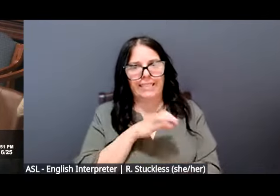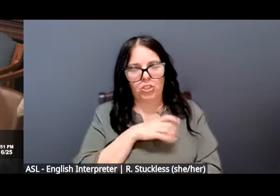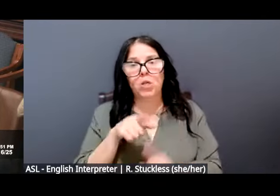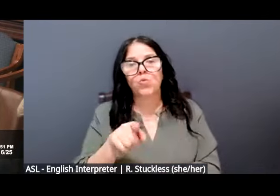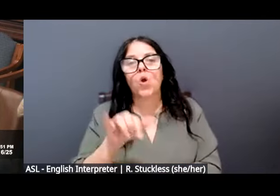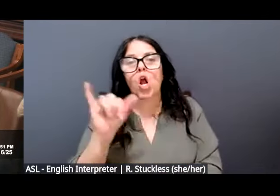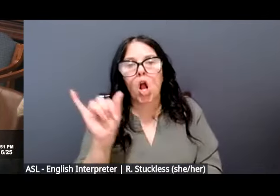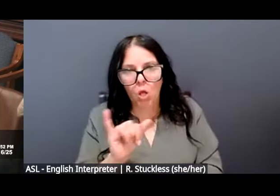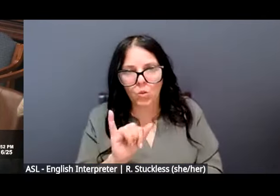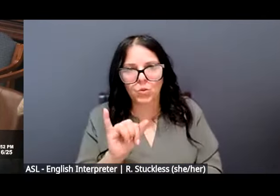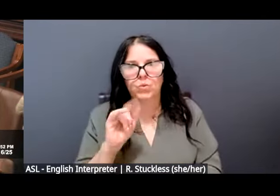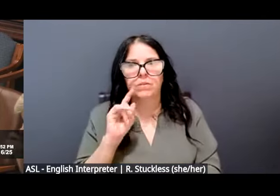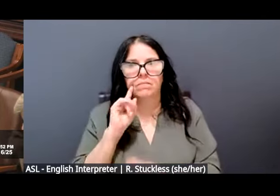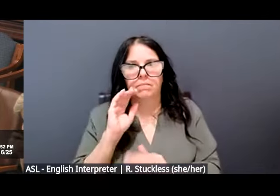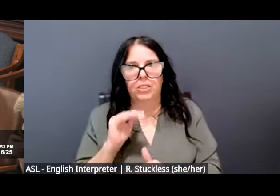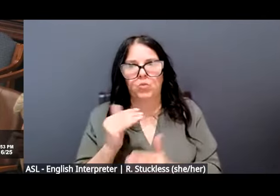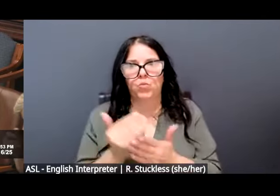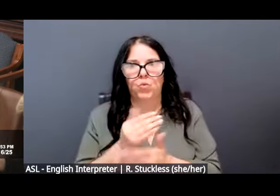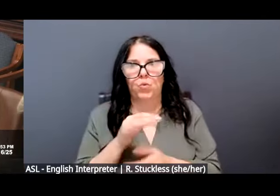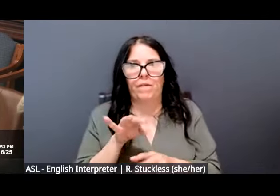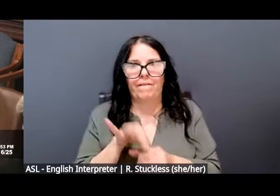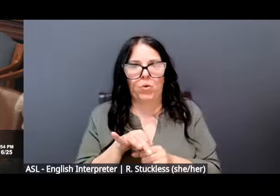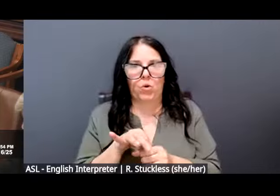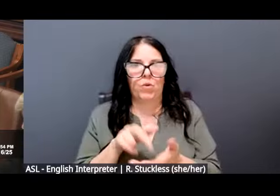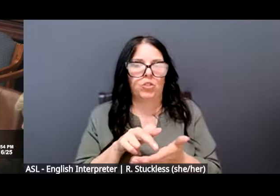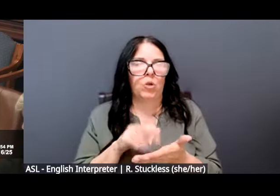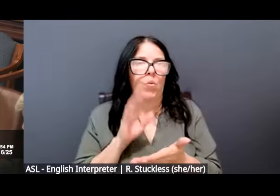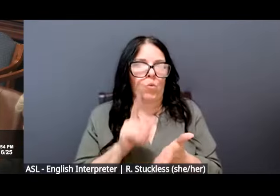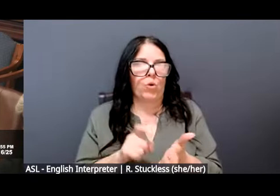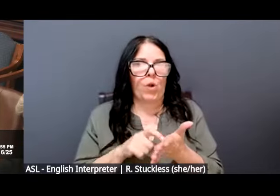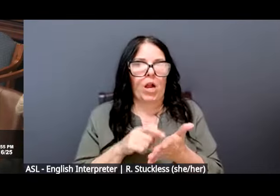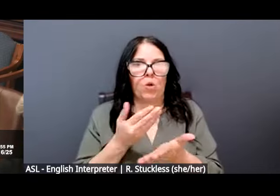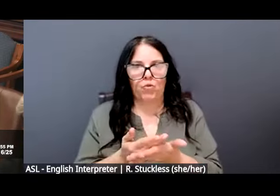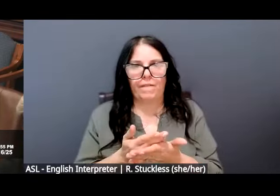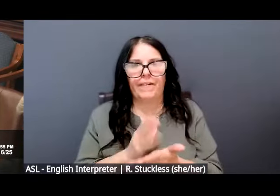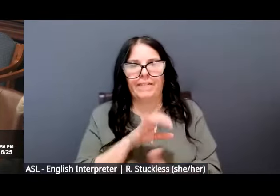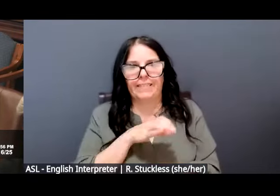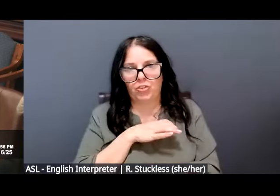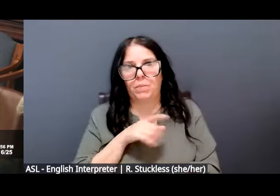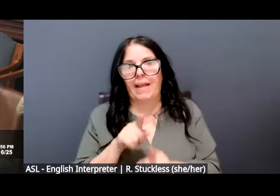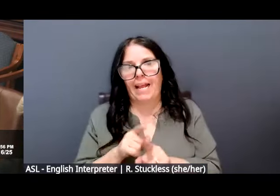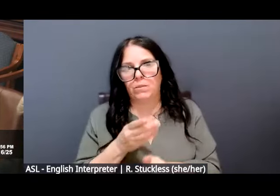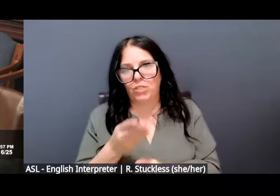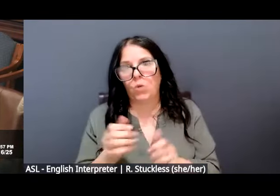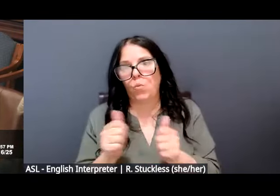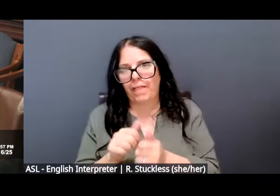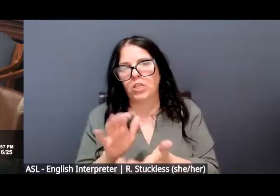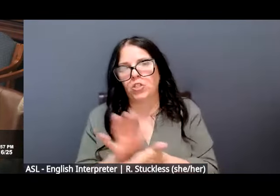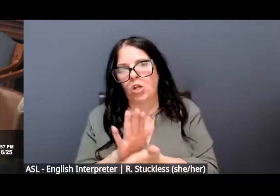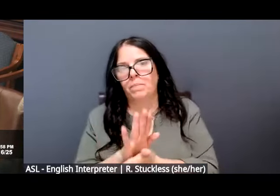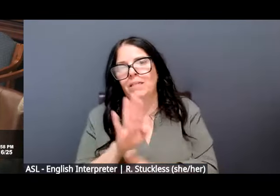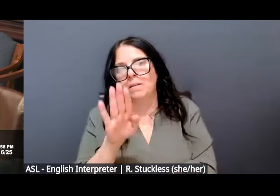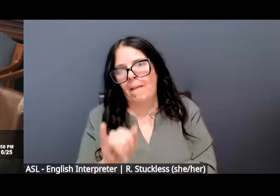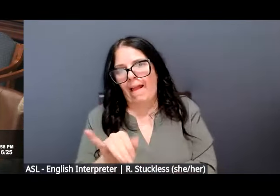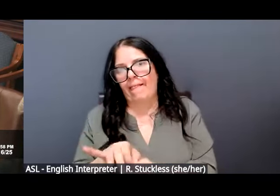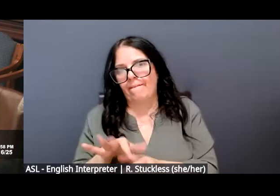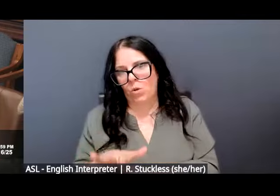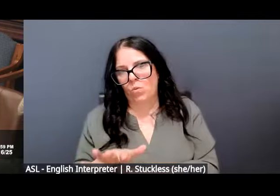new voter registrations will require proof of citizenship as presented with documents by the voter, by